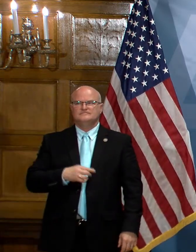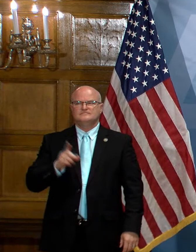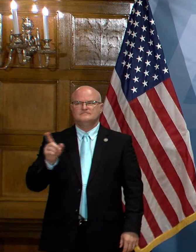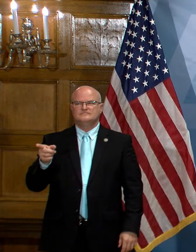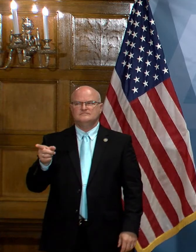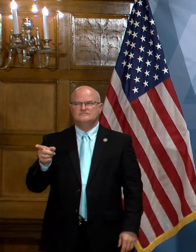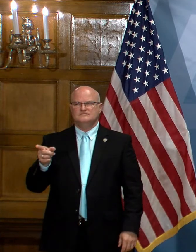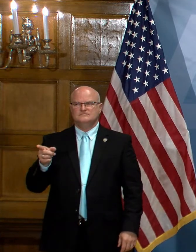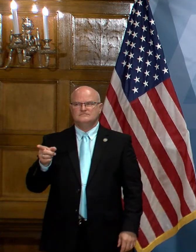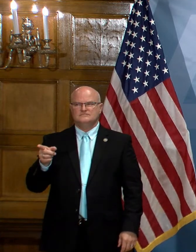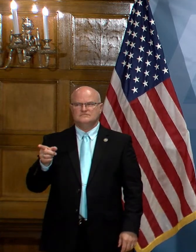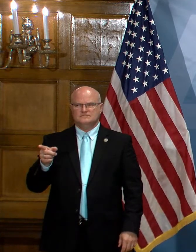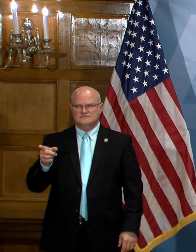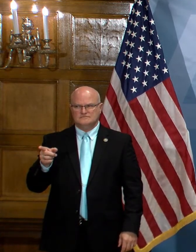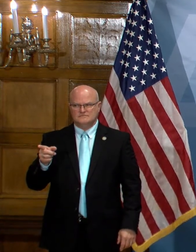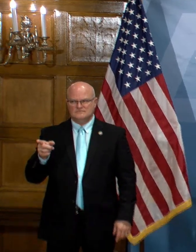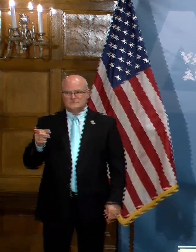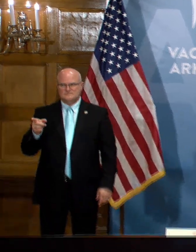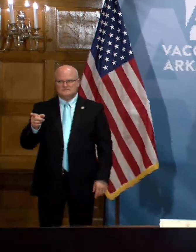If the biggest